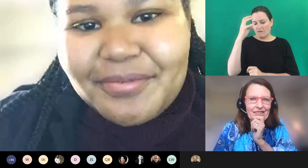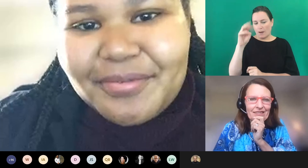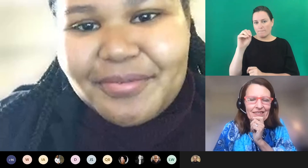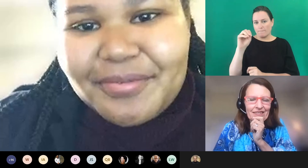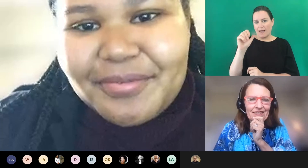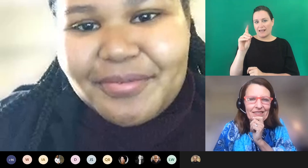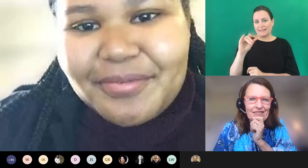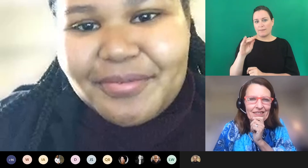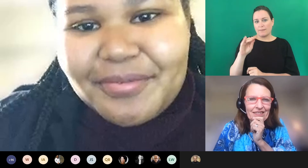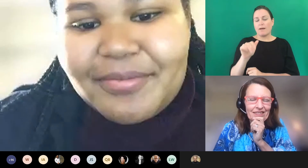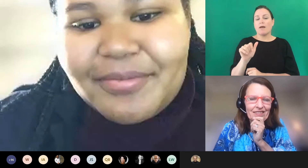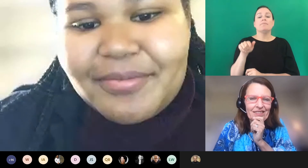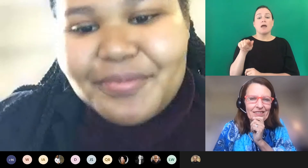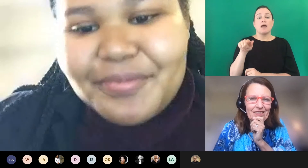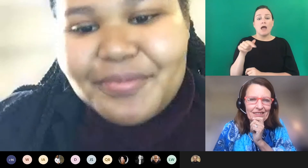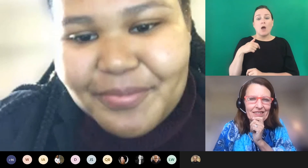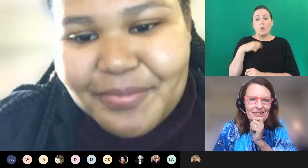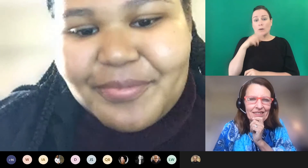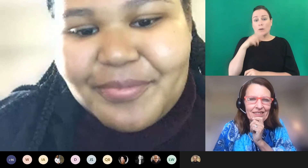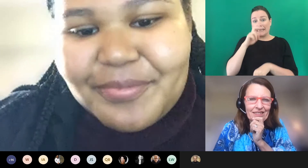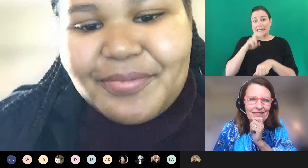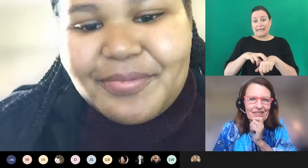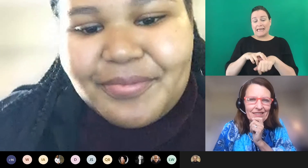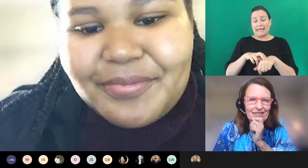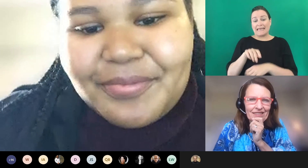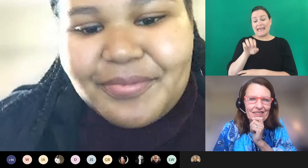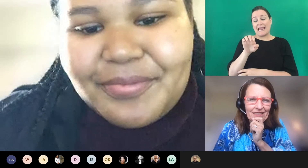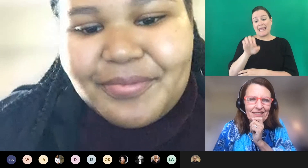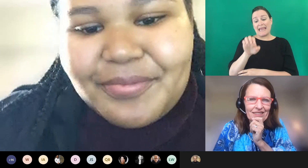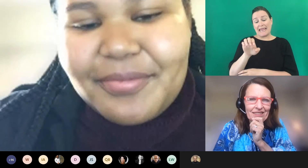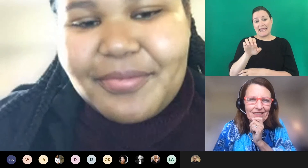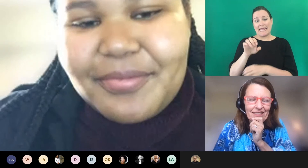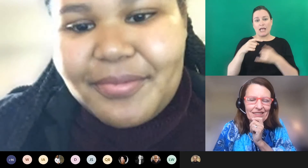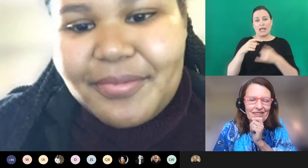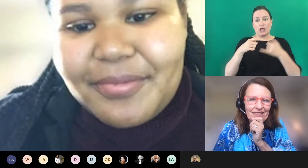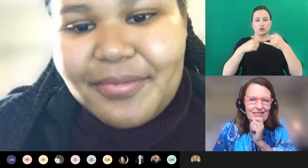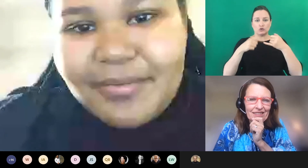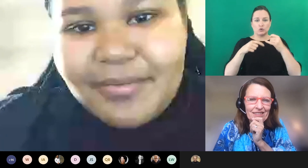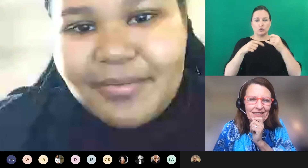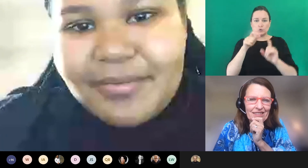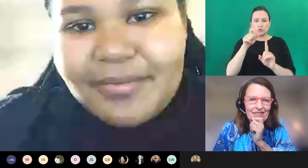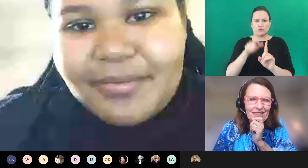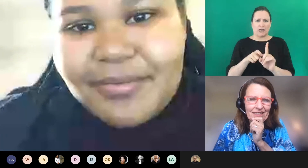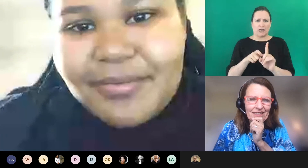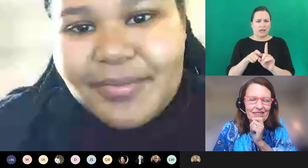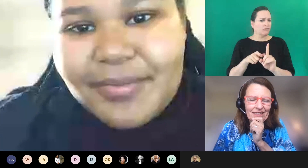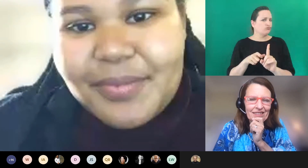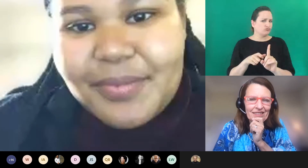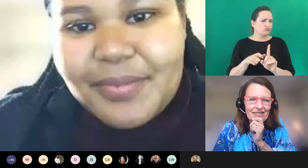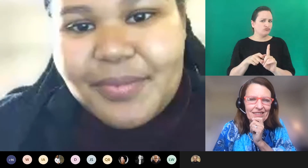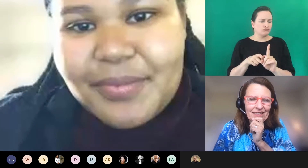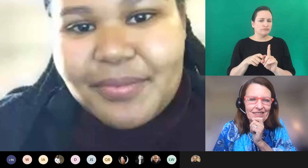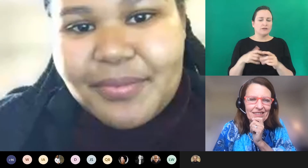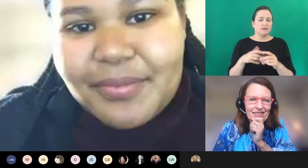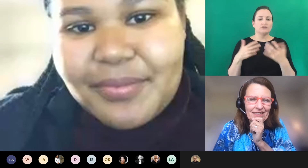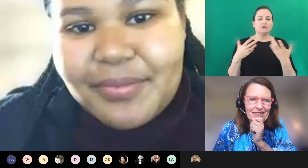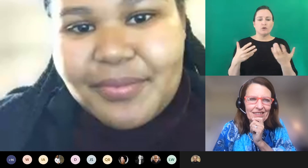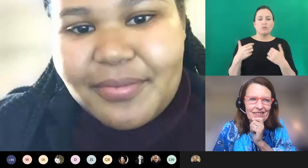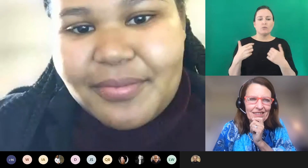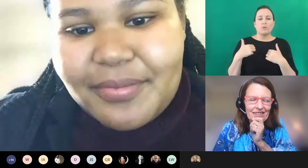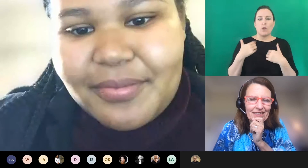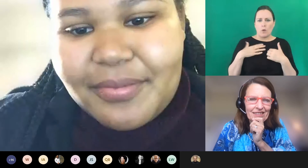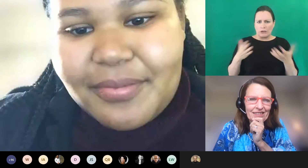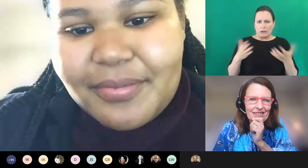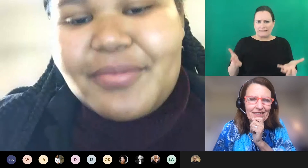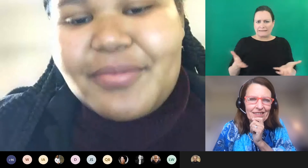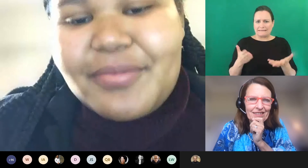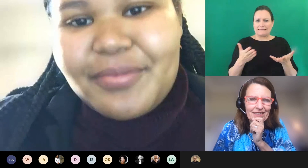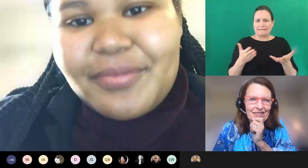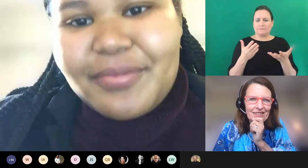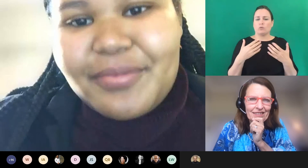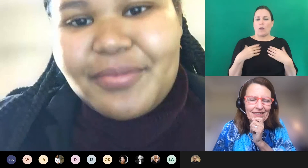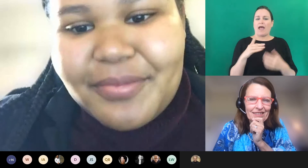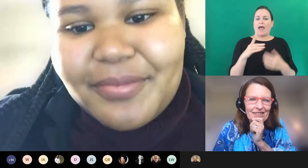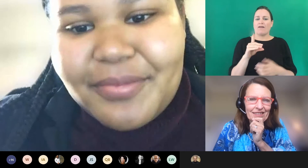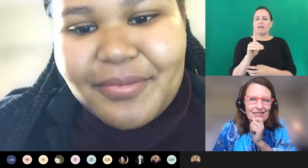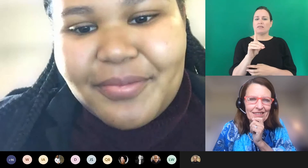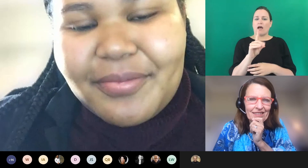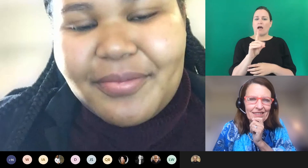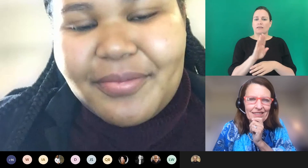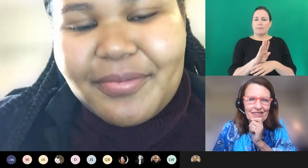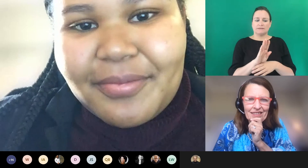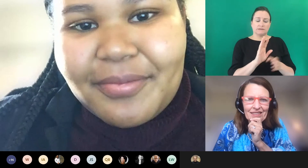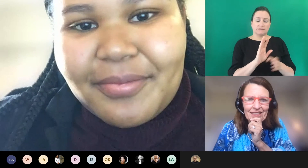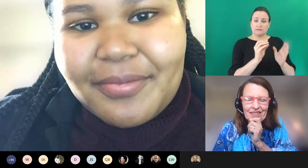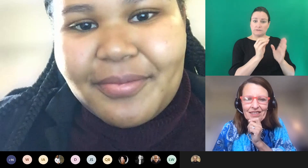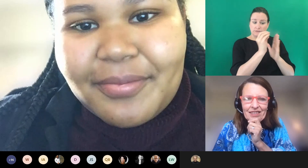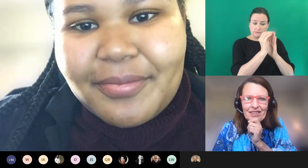e-tutors. E-tutors are very, very productive, because each e-tutors, you can have a kind of a database with e-tutors that shows